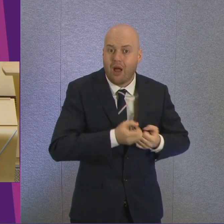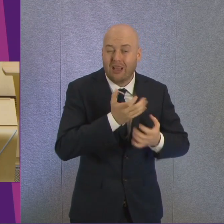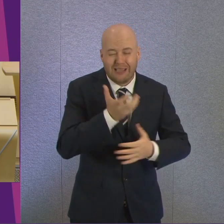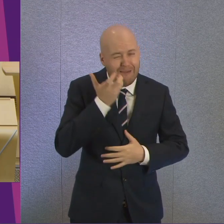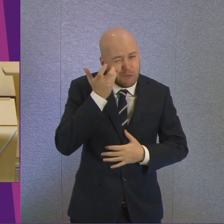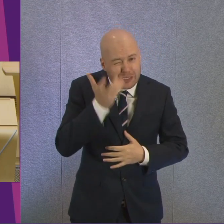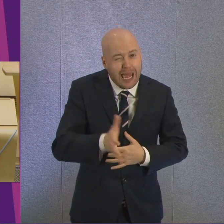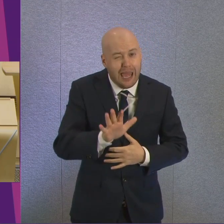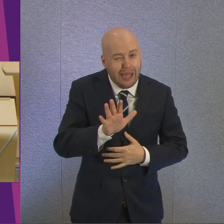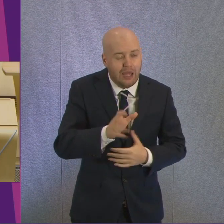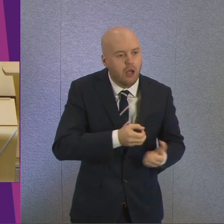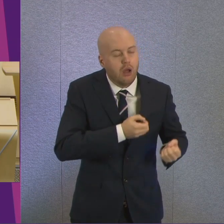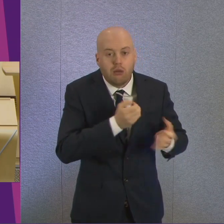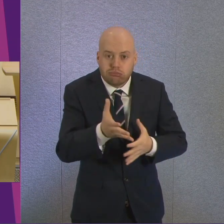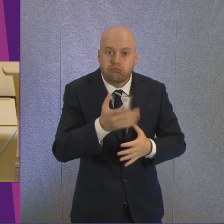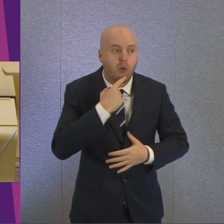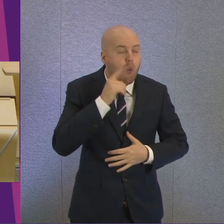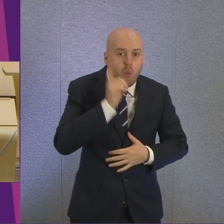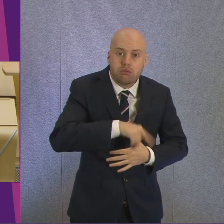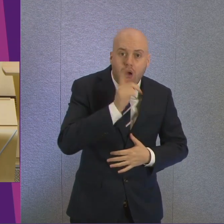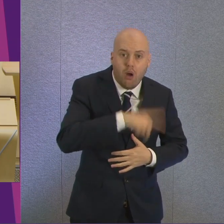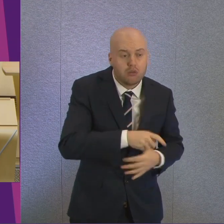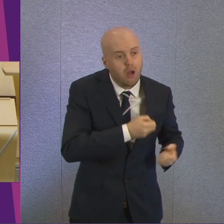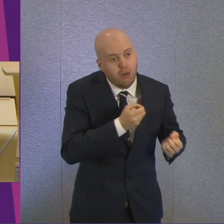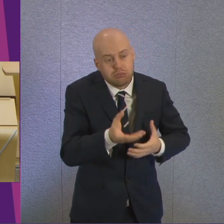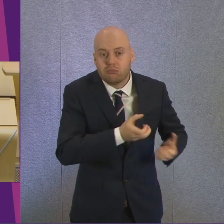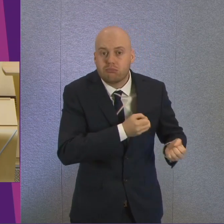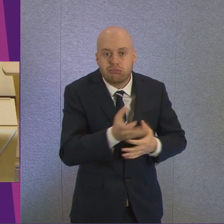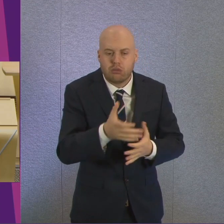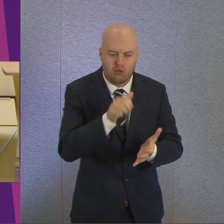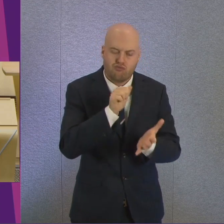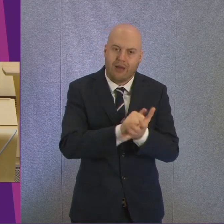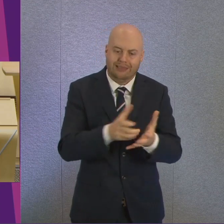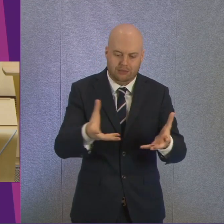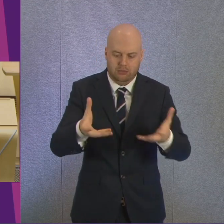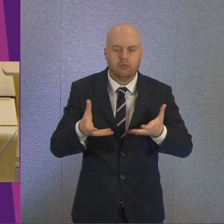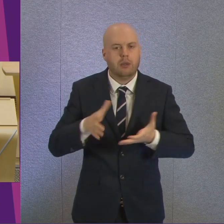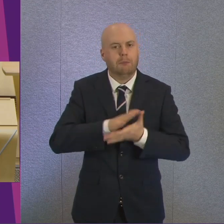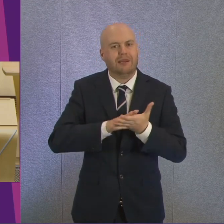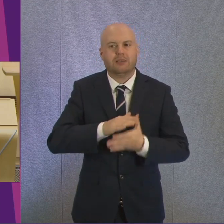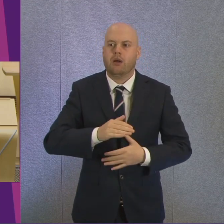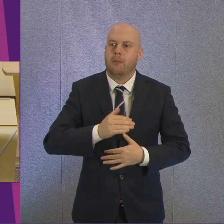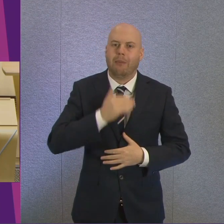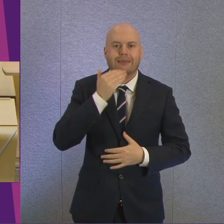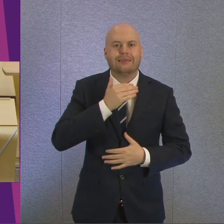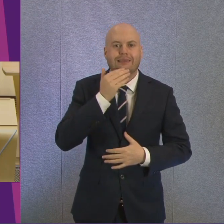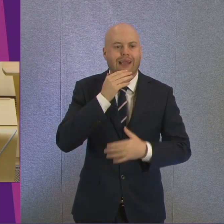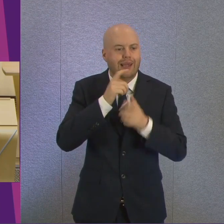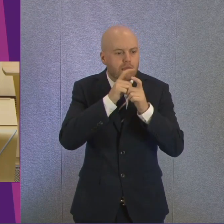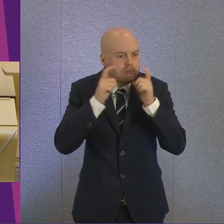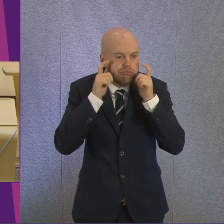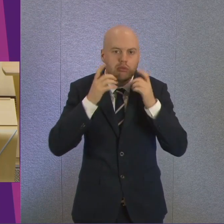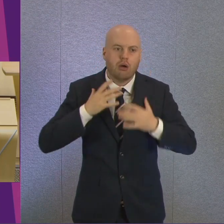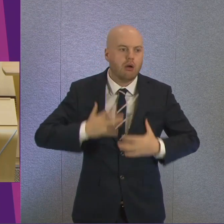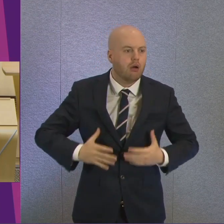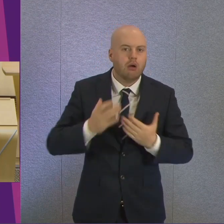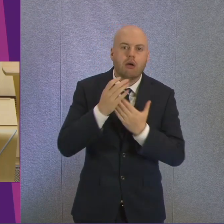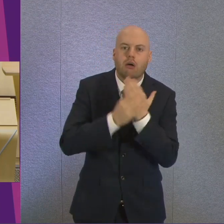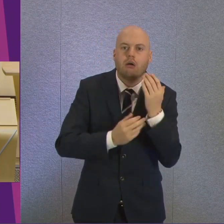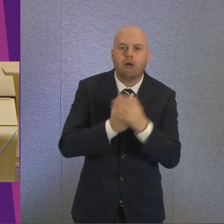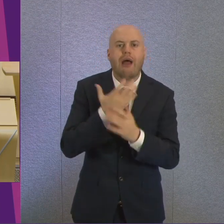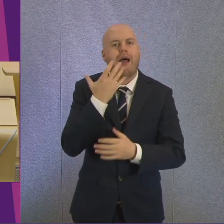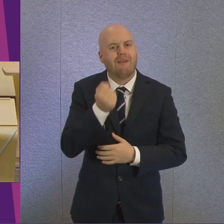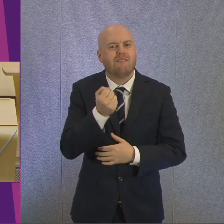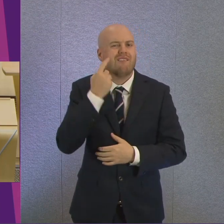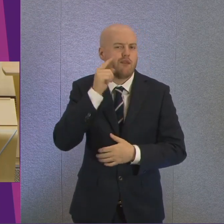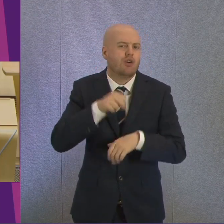ensure that orders arrive on time, that delivery volumes are as ordered, and that we source new